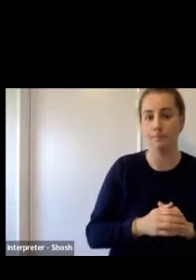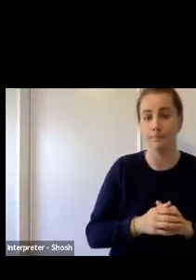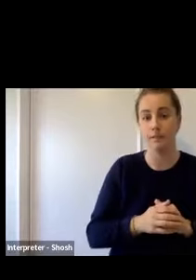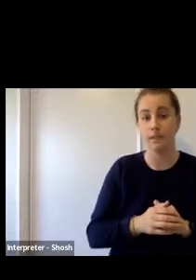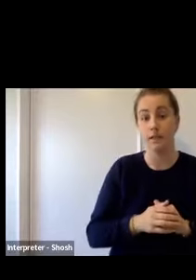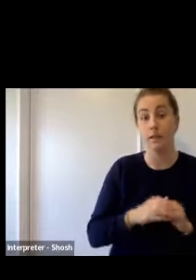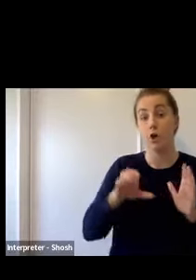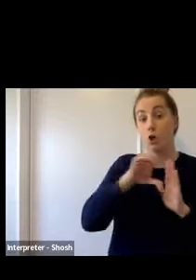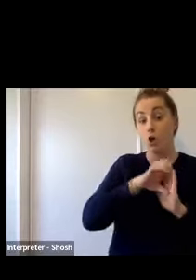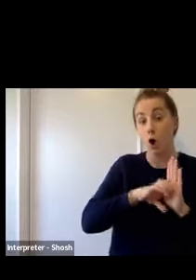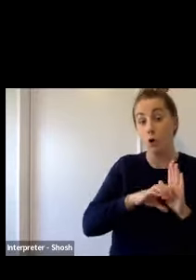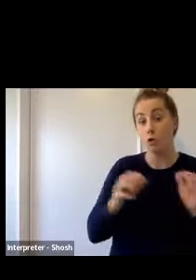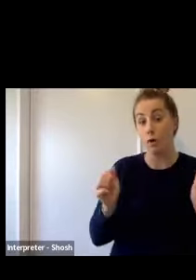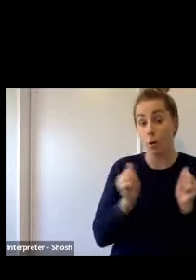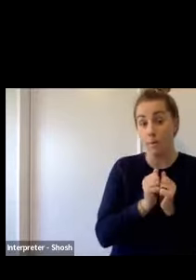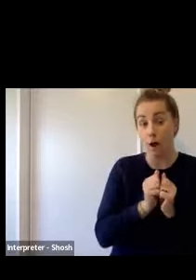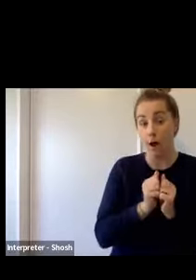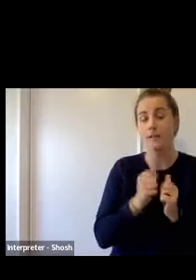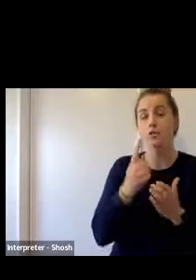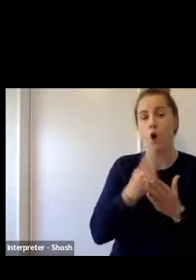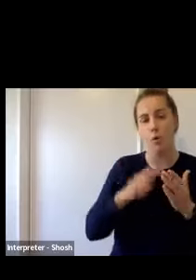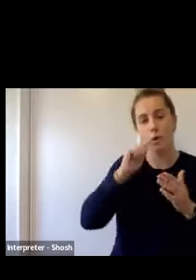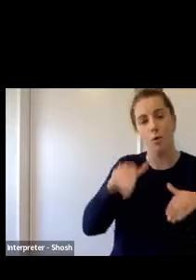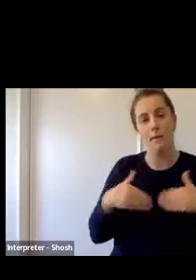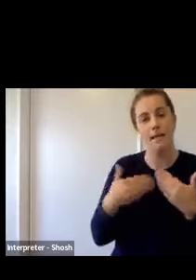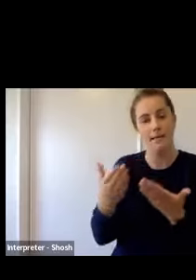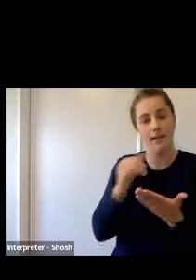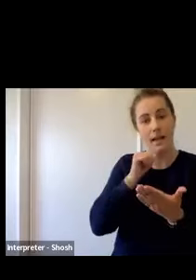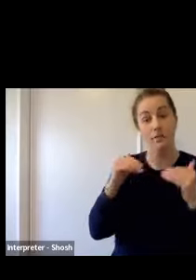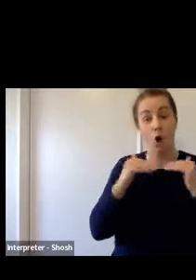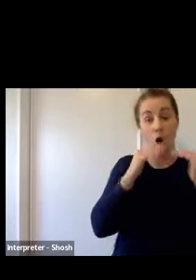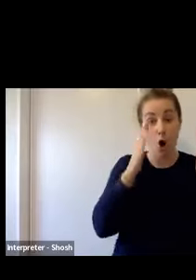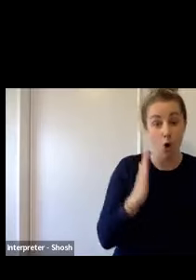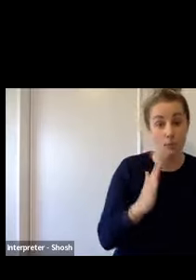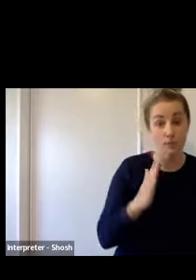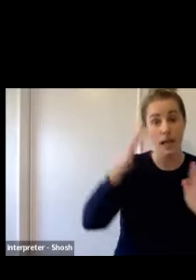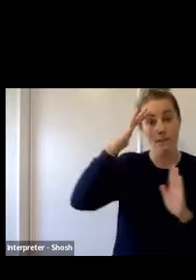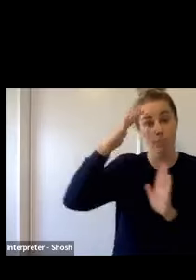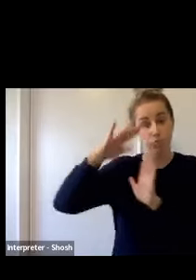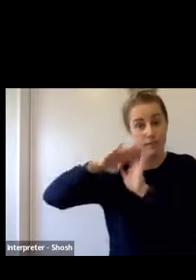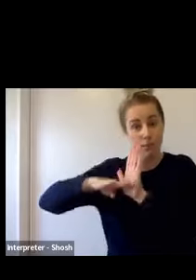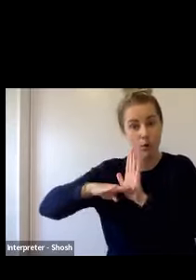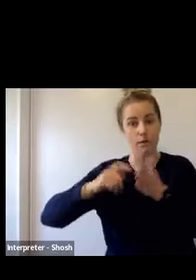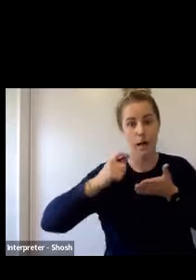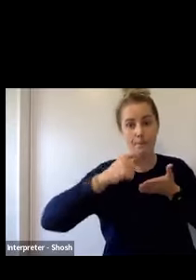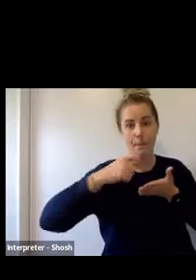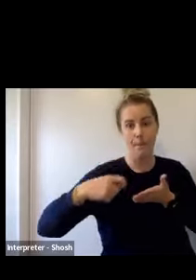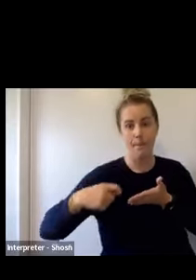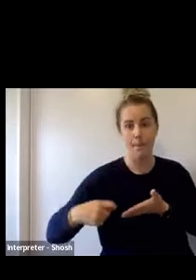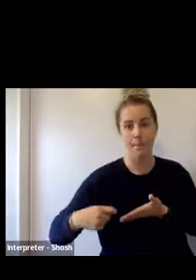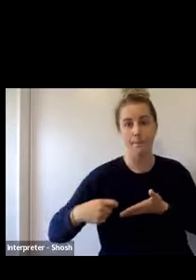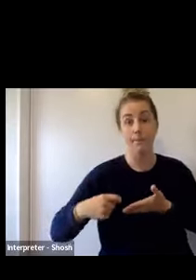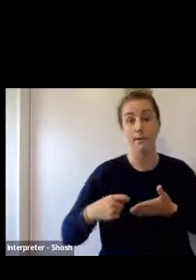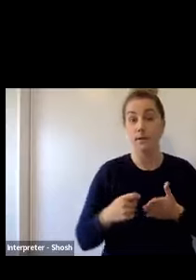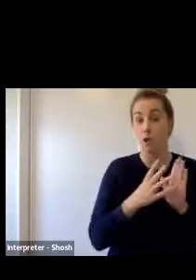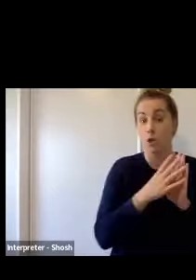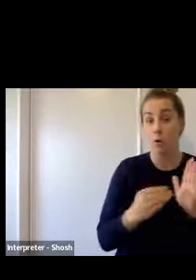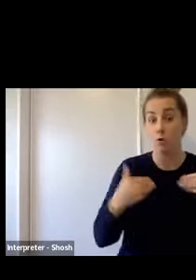of compliance would only be issued when these homes and principles are satisfied. The model for healthy